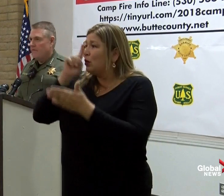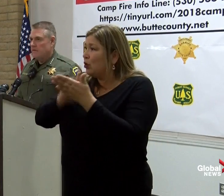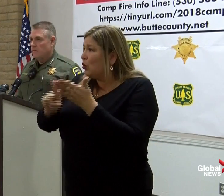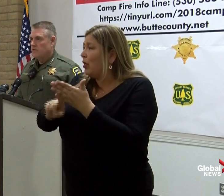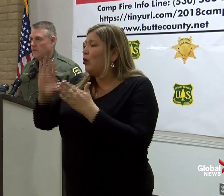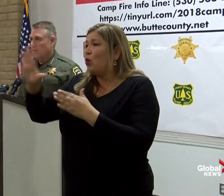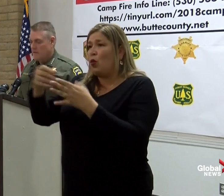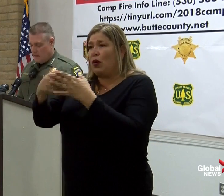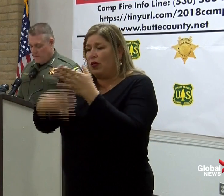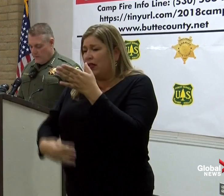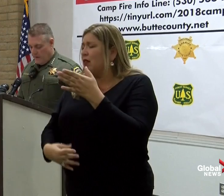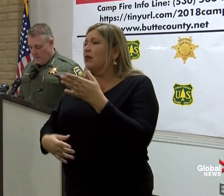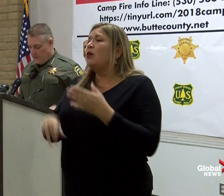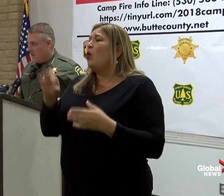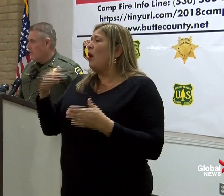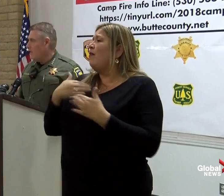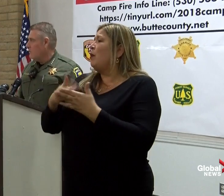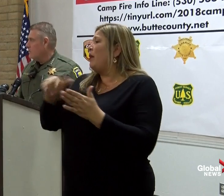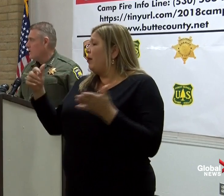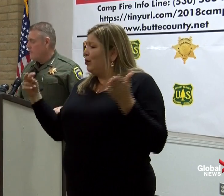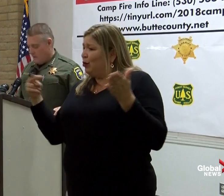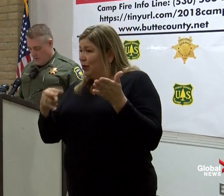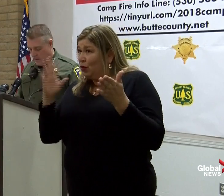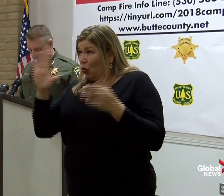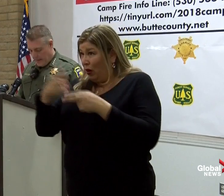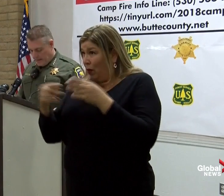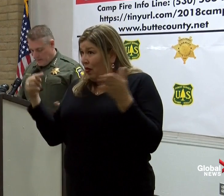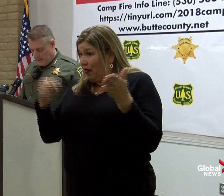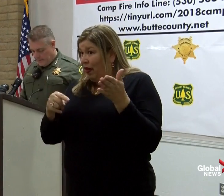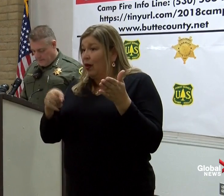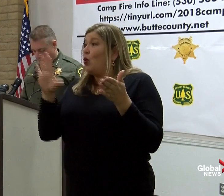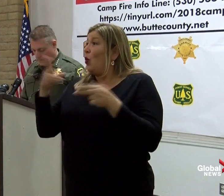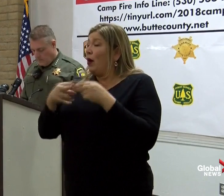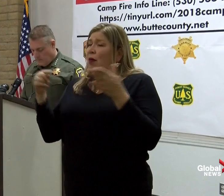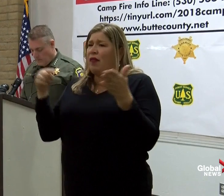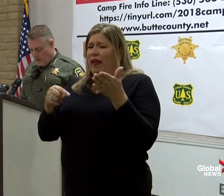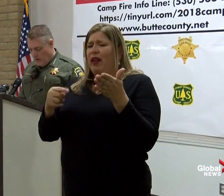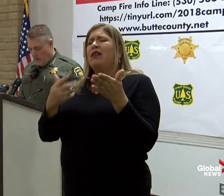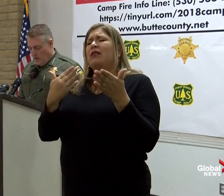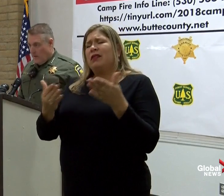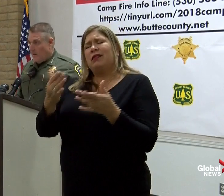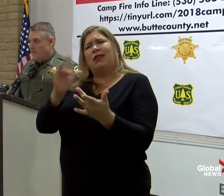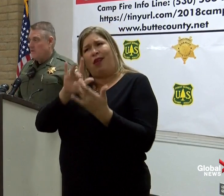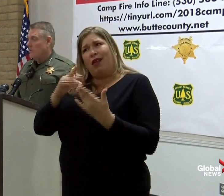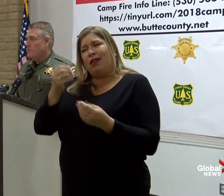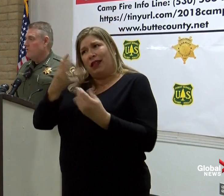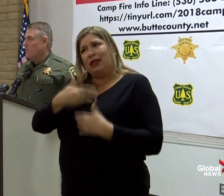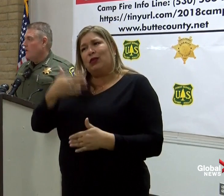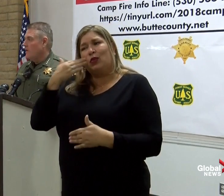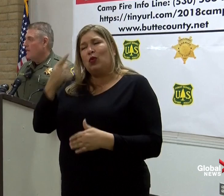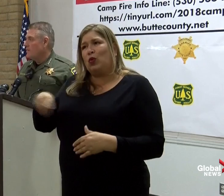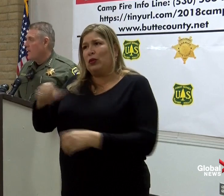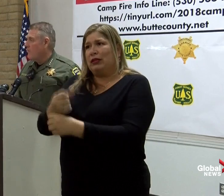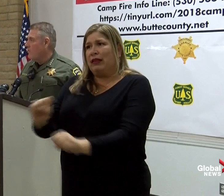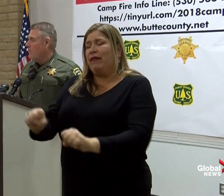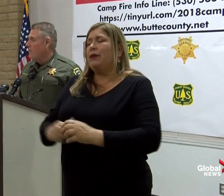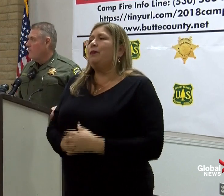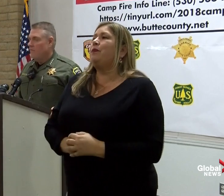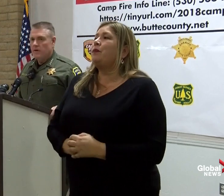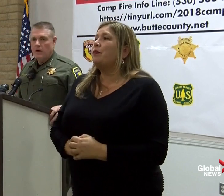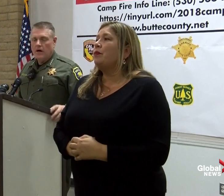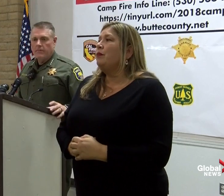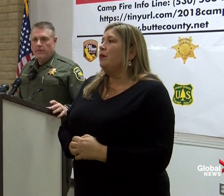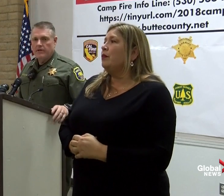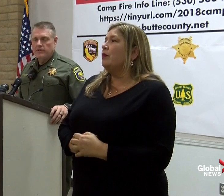list or having someone check the list. And if your name is on it and you're safe, contact us. As I told you last night, we would